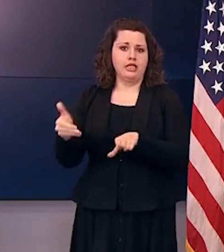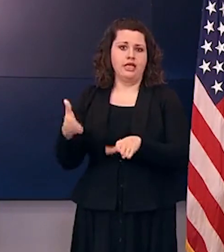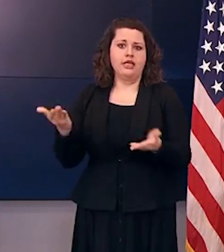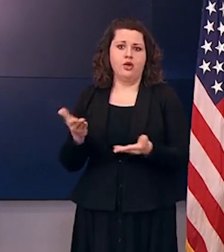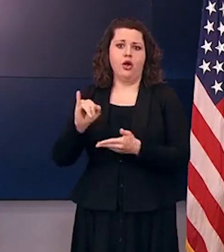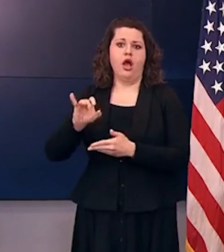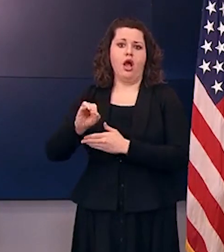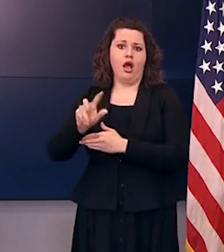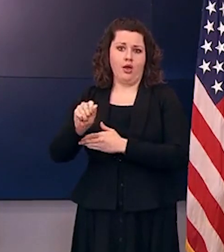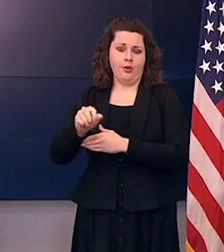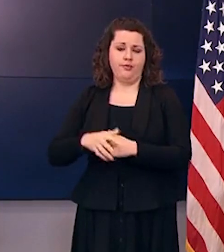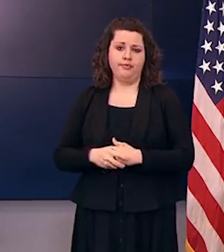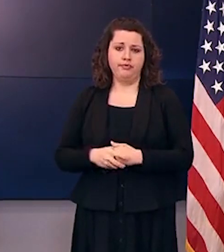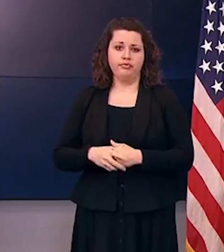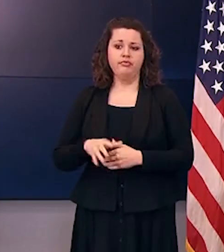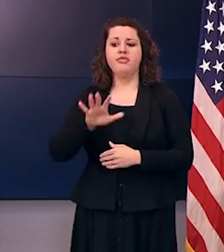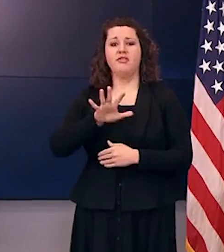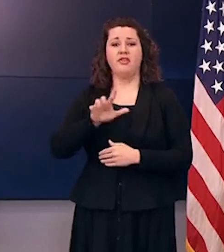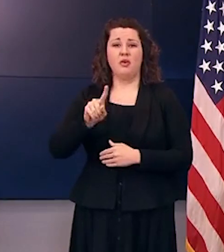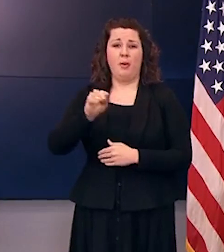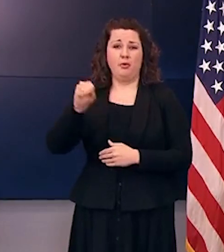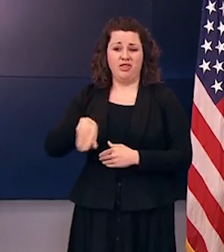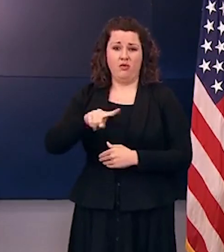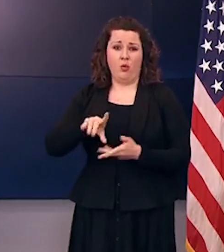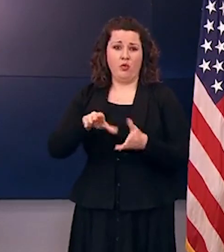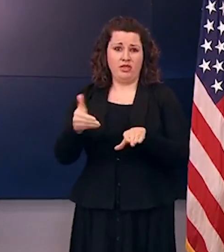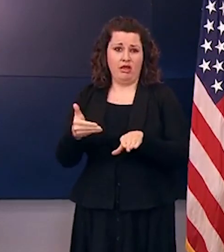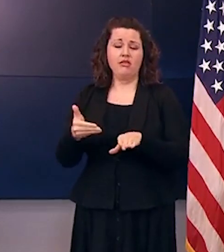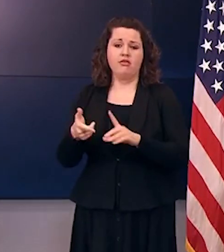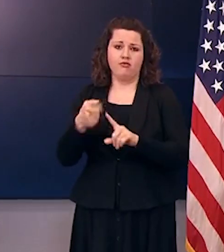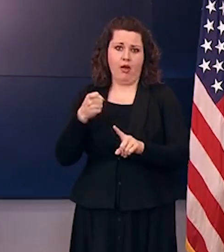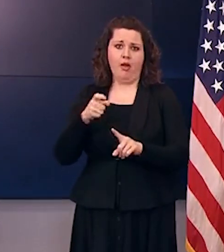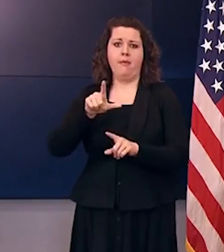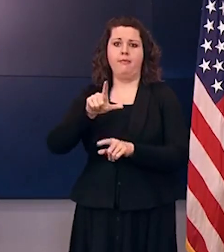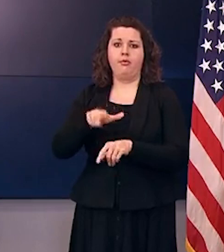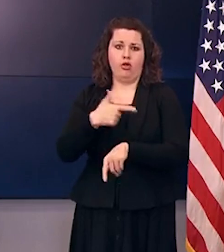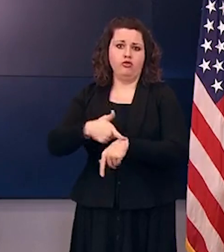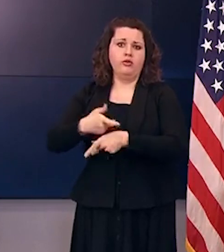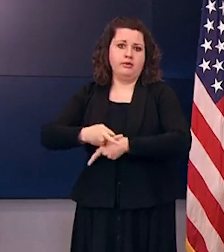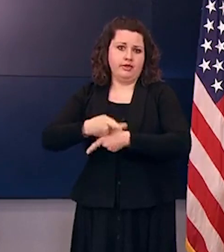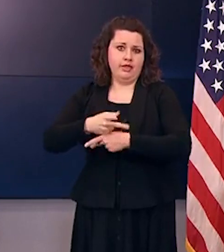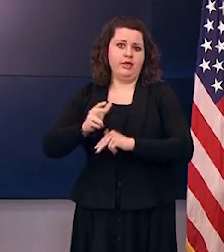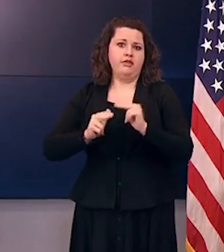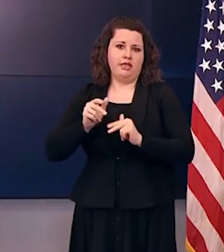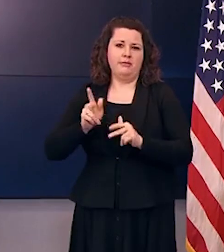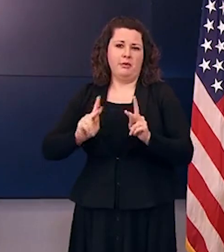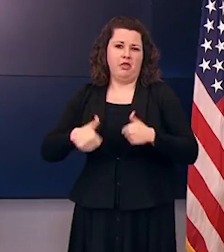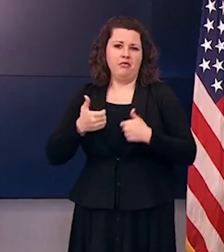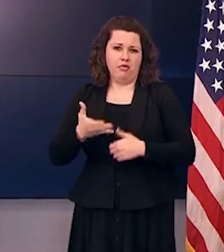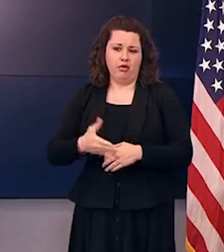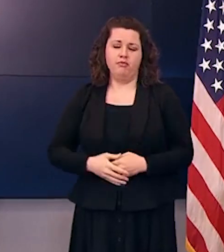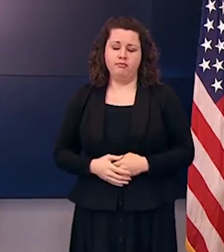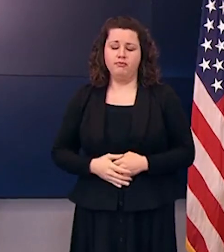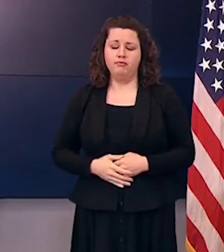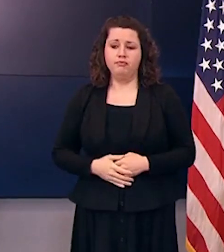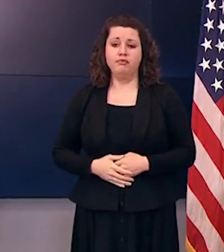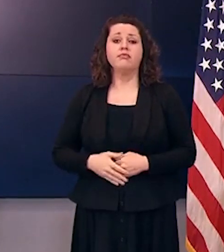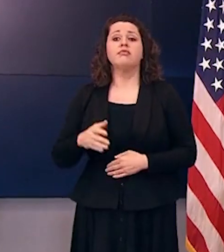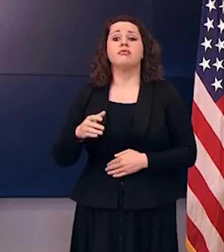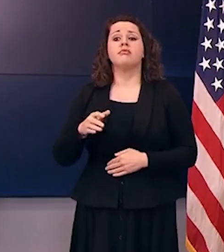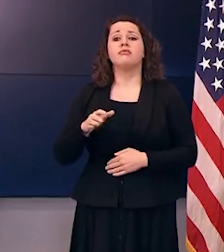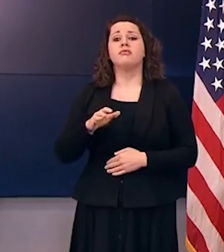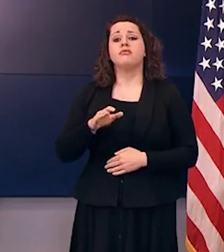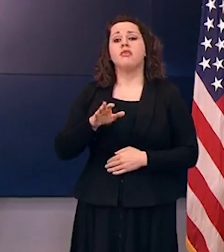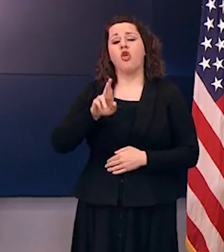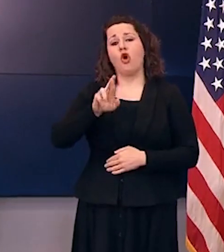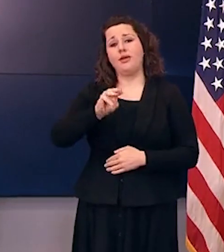state of Iowa, and 51% of those deaths are among residents of long-term care facilities. Across